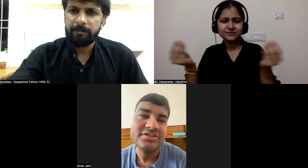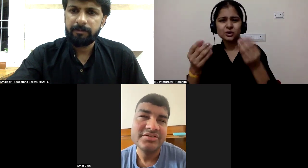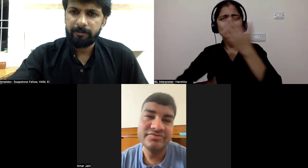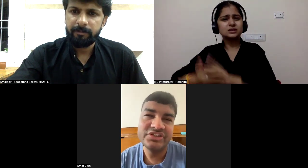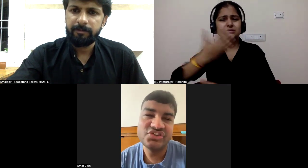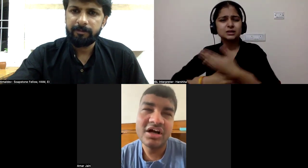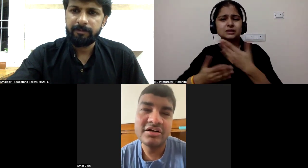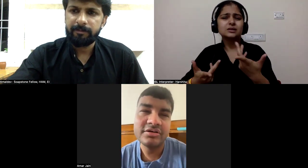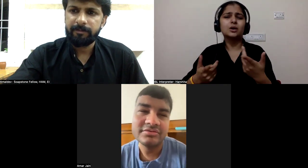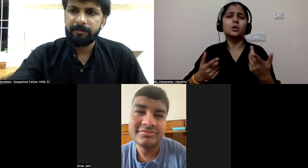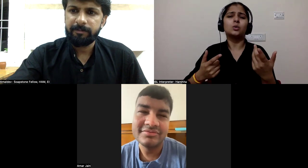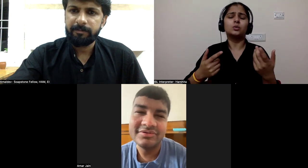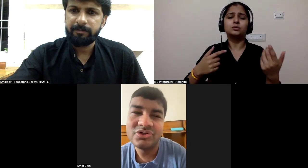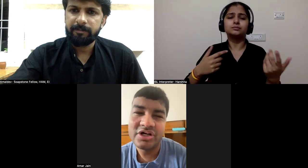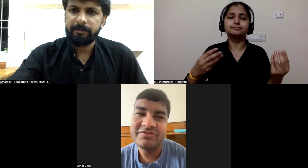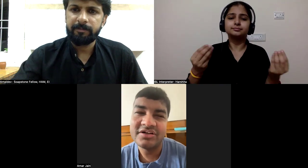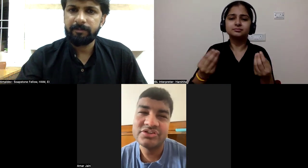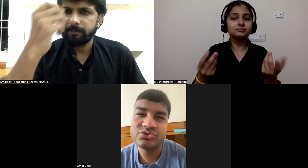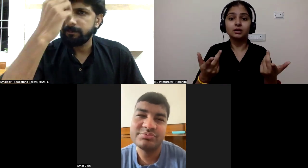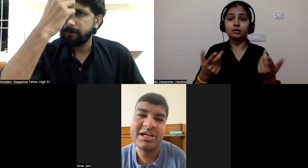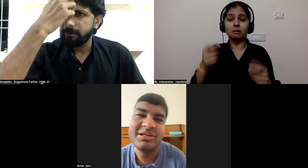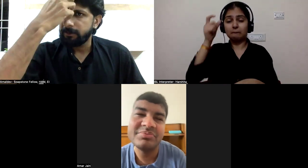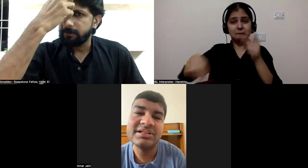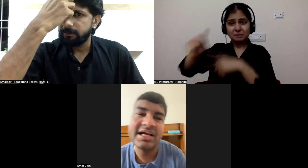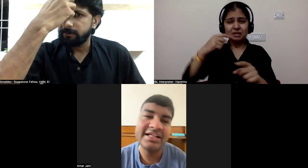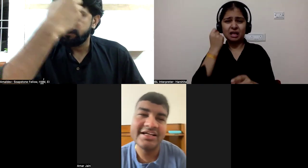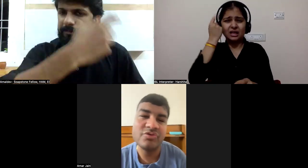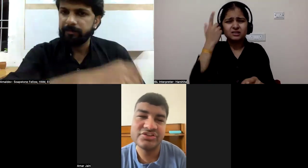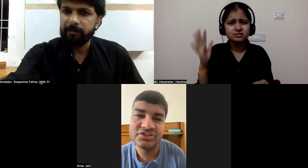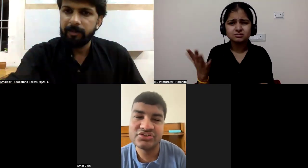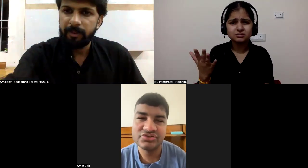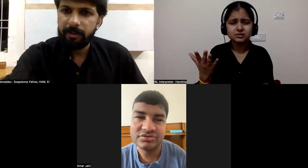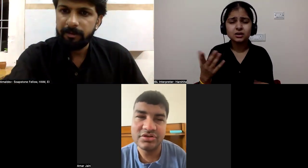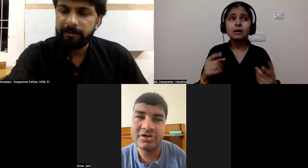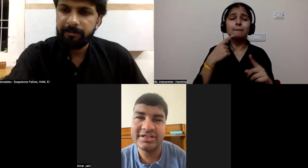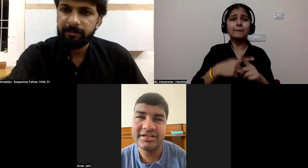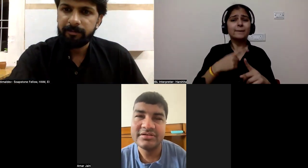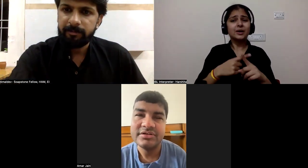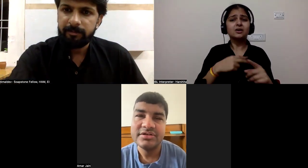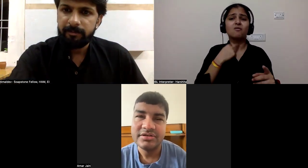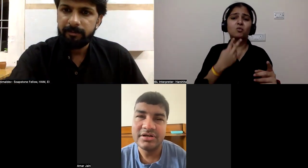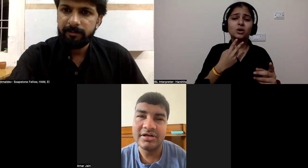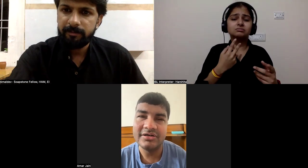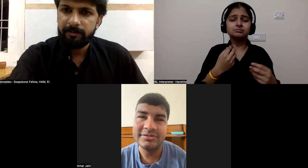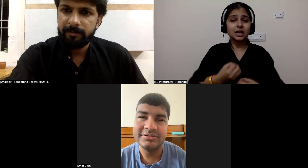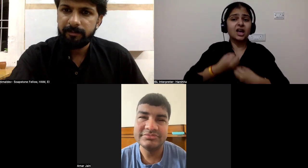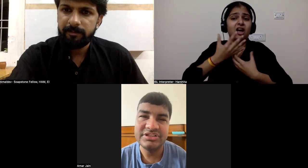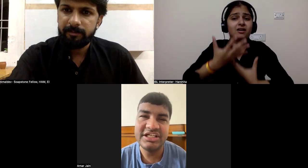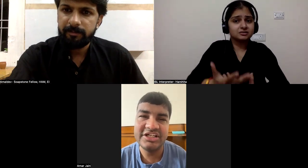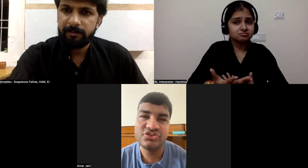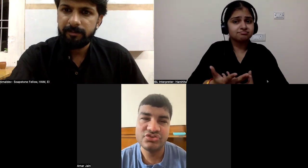disabilities which are not even understood by people, and their voices or their